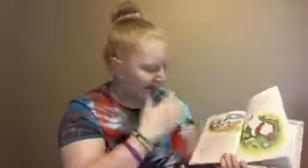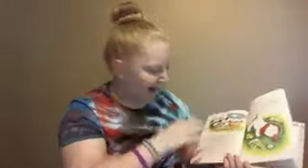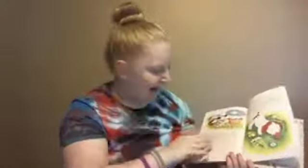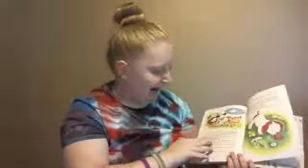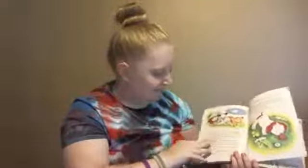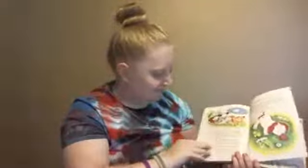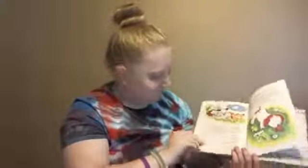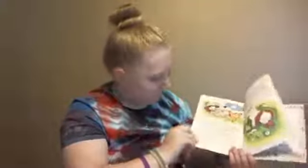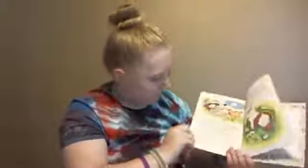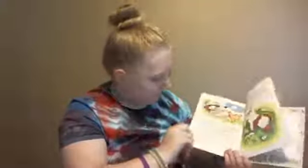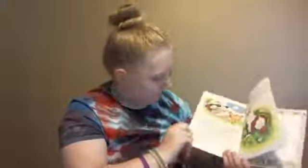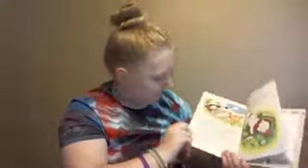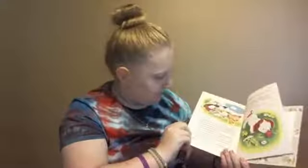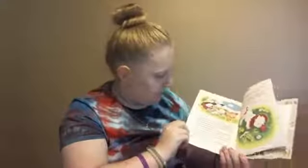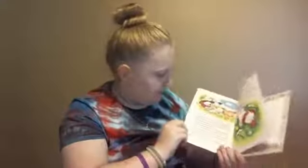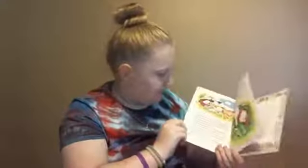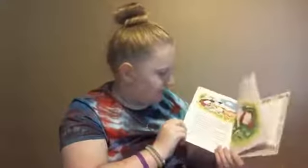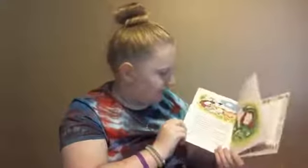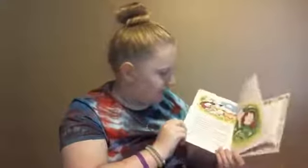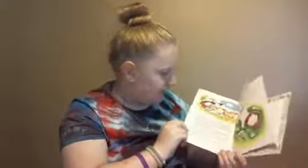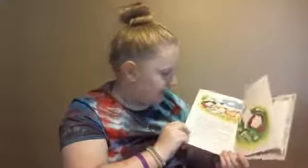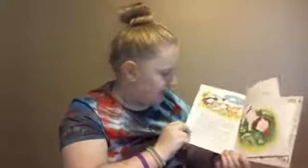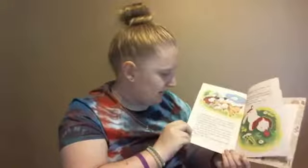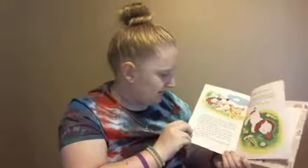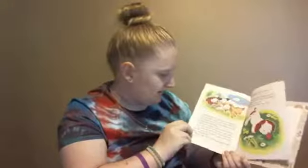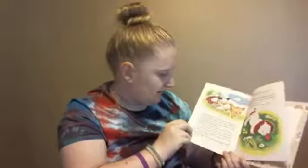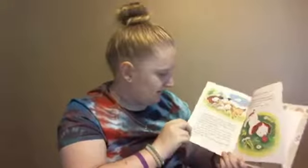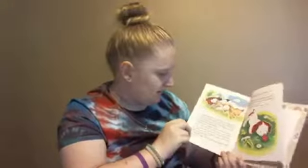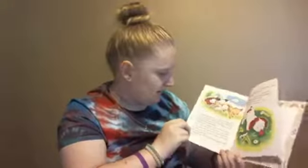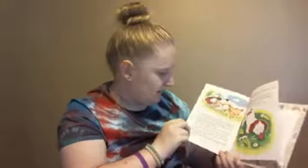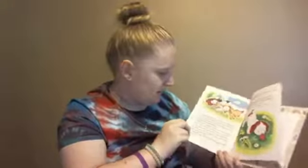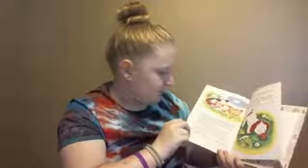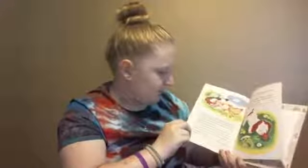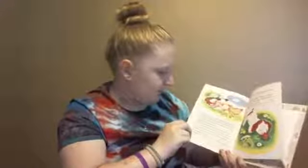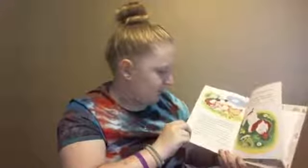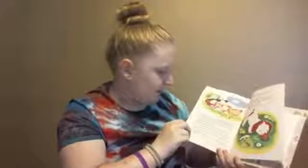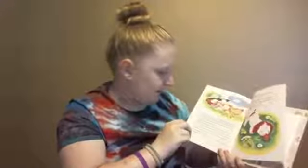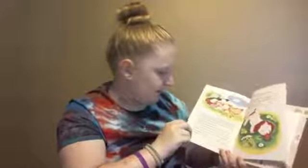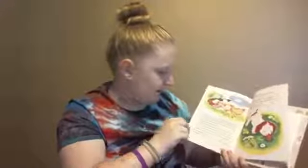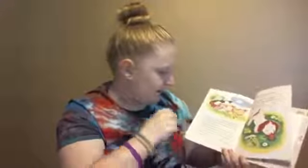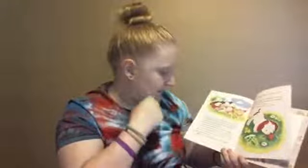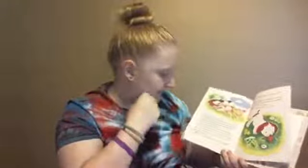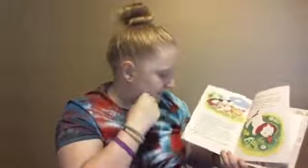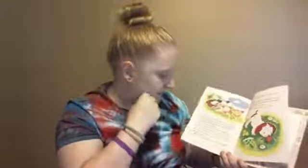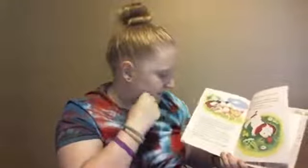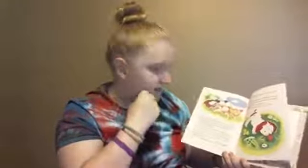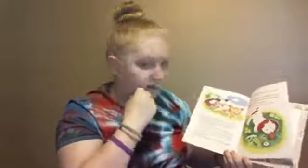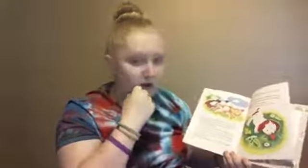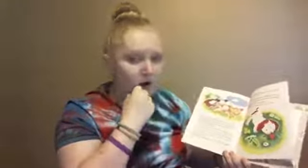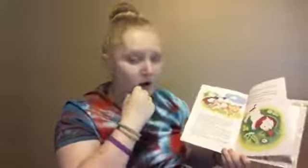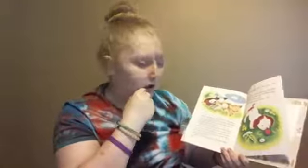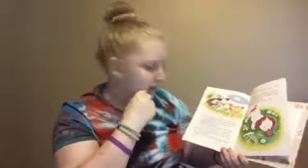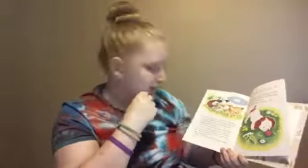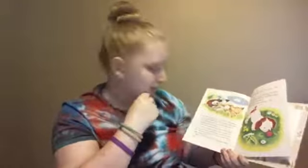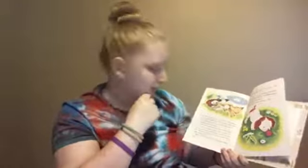Sorry, guys. But when they looked down at the grassy place near the bottom of the hill, there he was, looking hard at